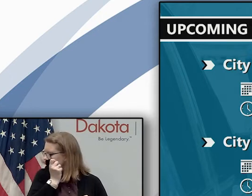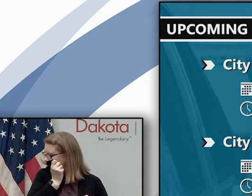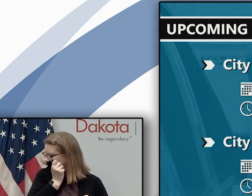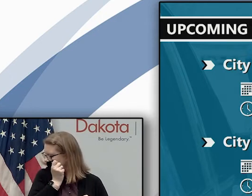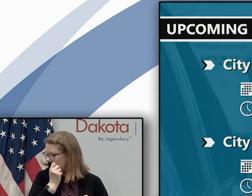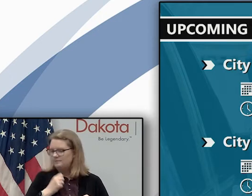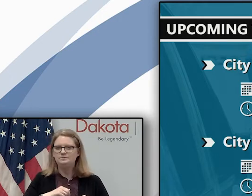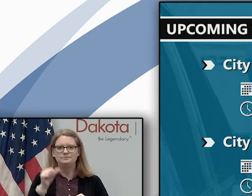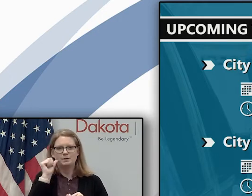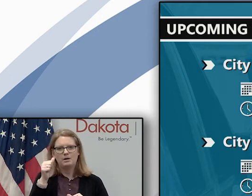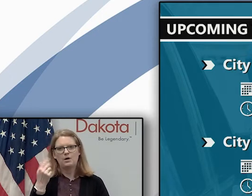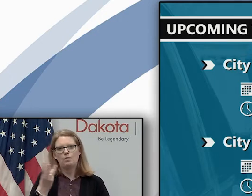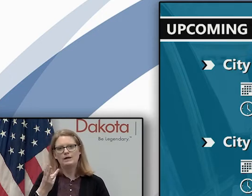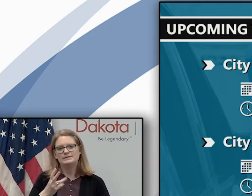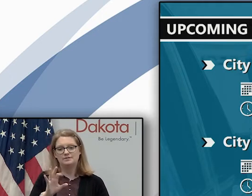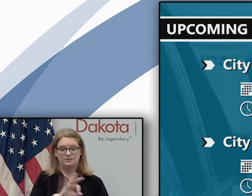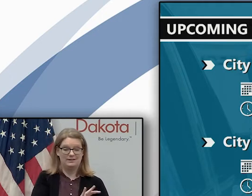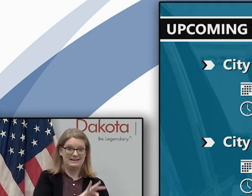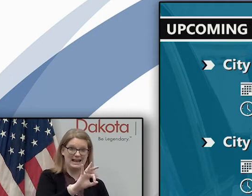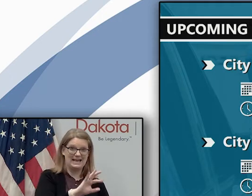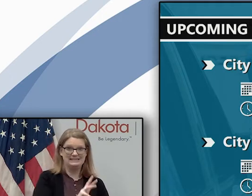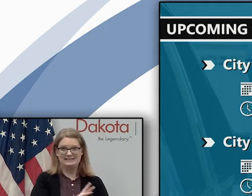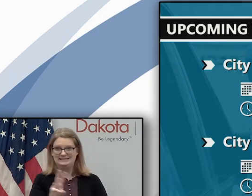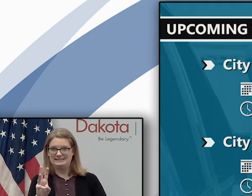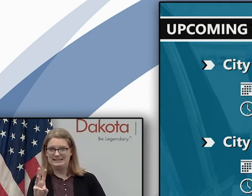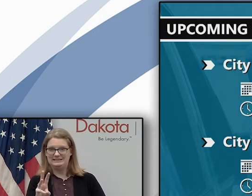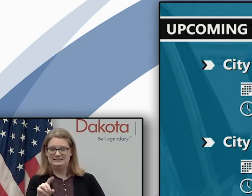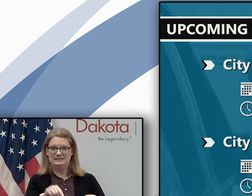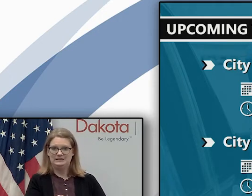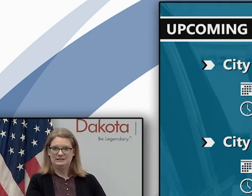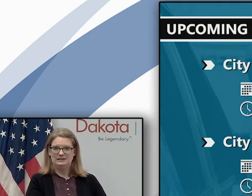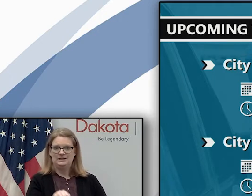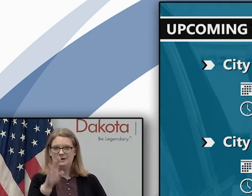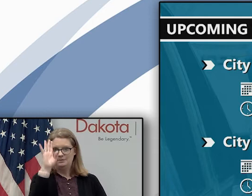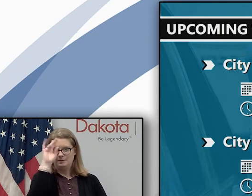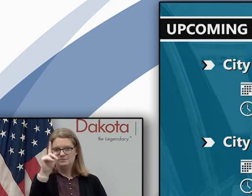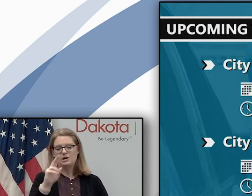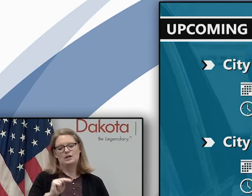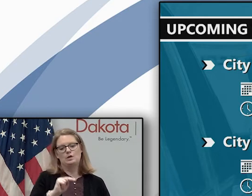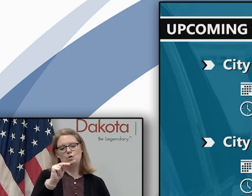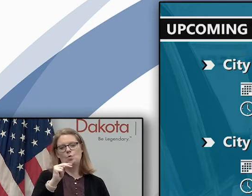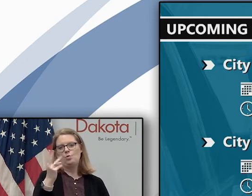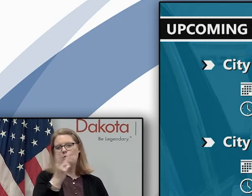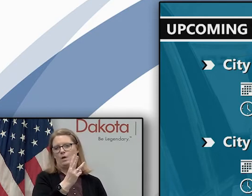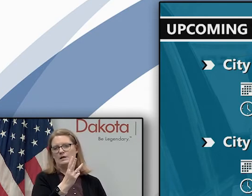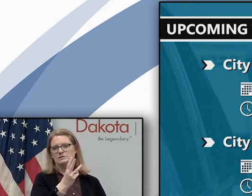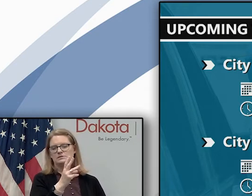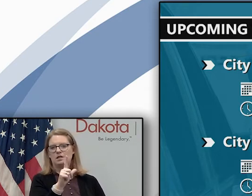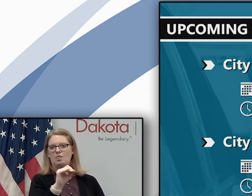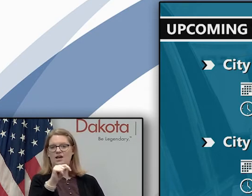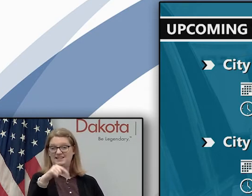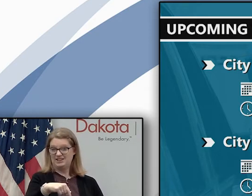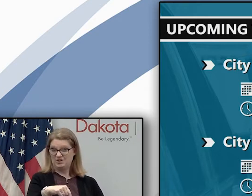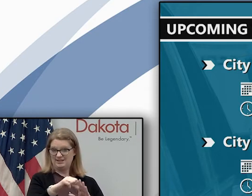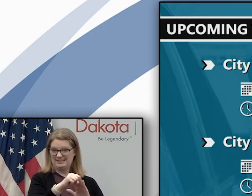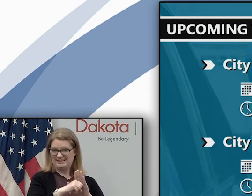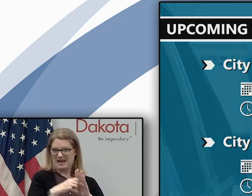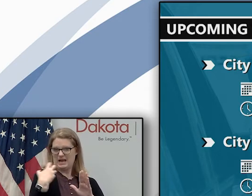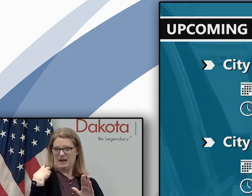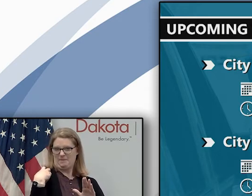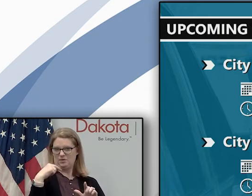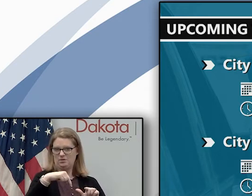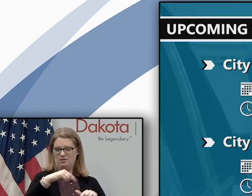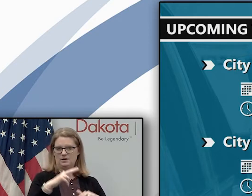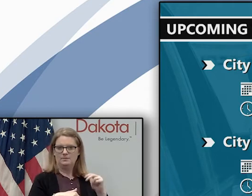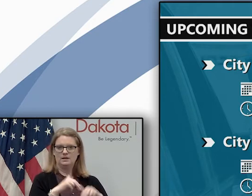in Bismarck, from 9 a.m. to 6 p.m., the testing will be in the northwest lot at the state capitol. And